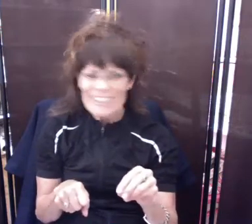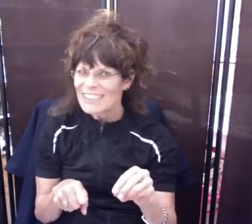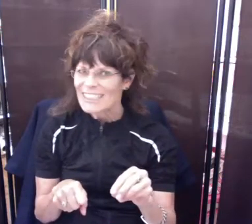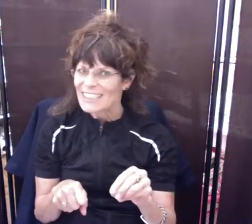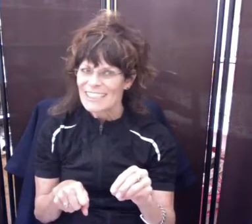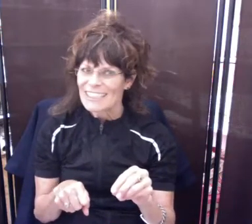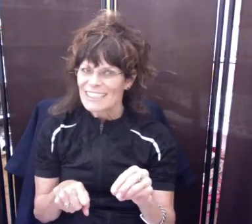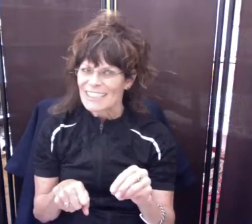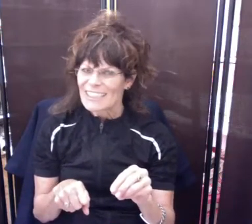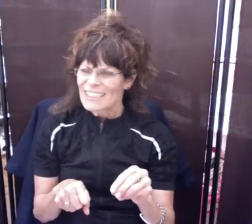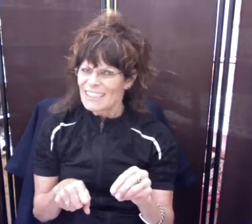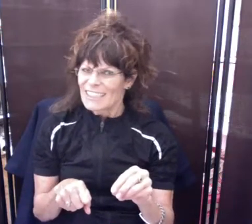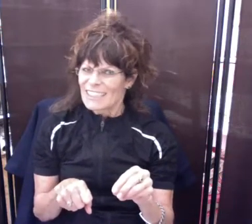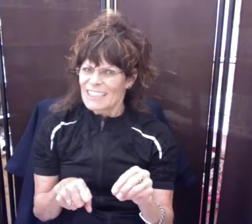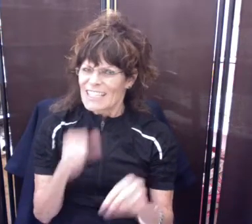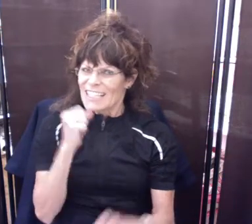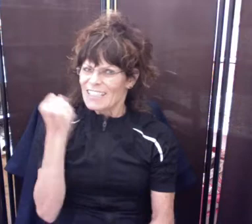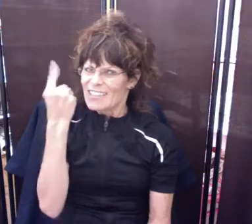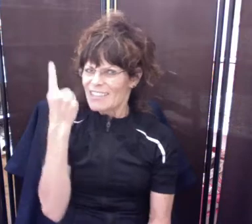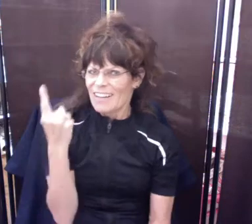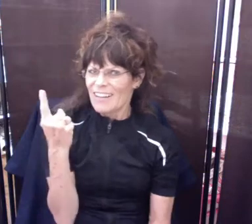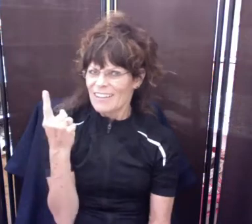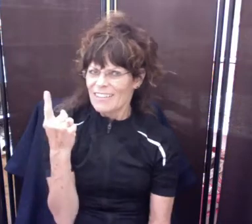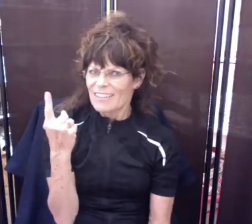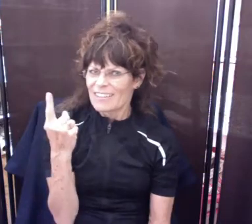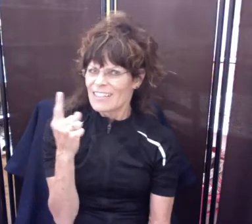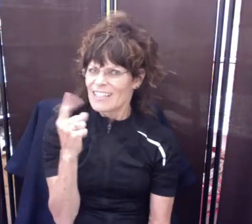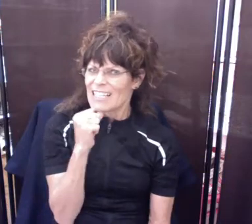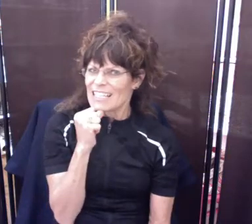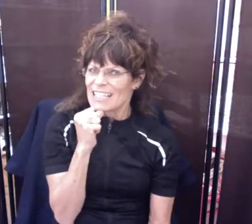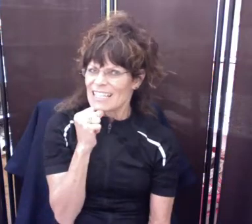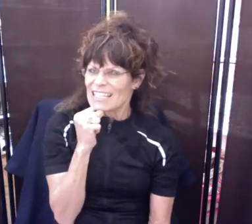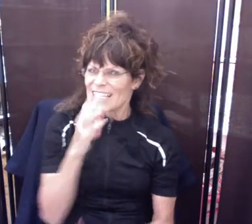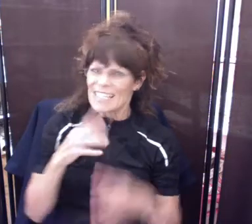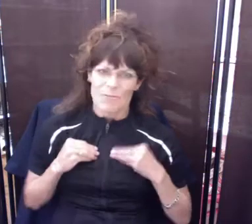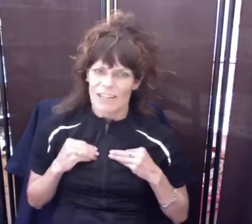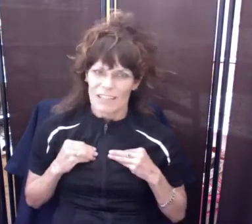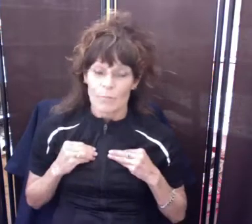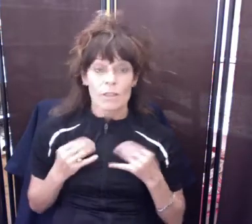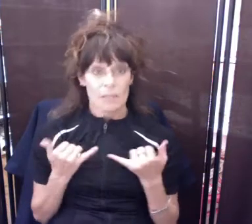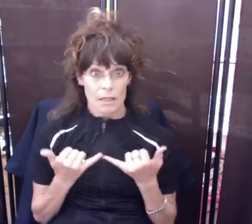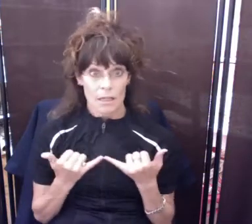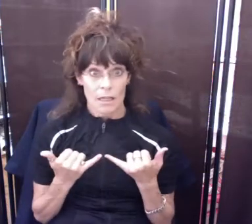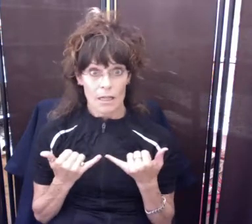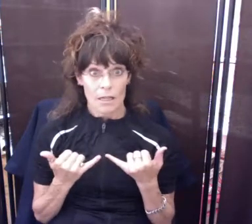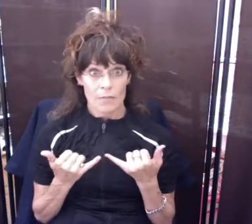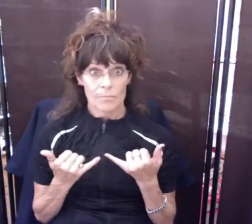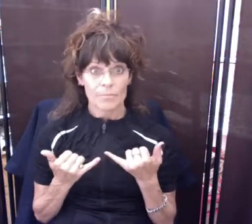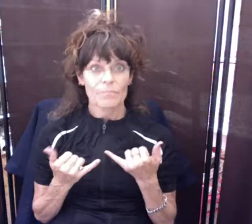concept for me to embrace. But I believe today that I need to access